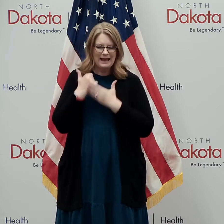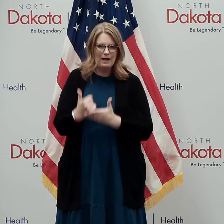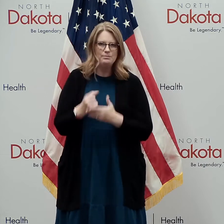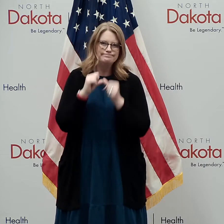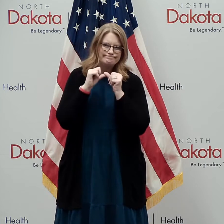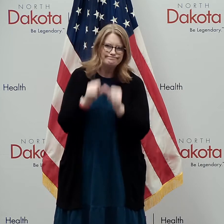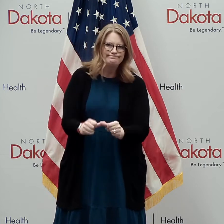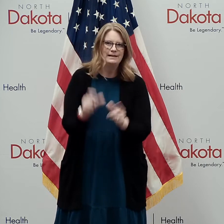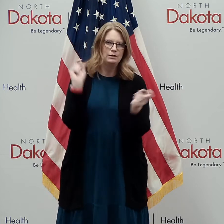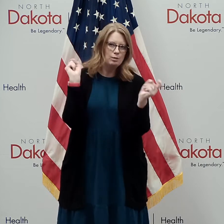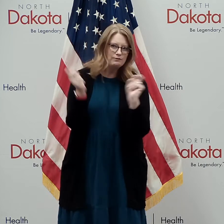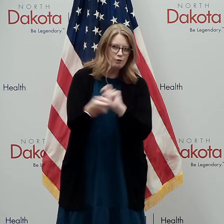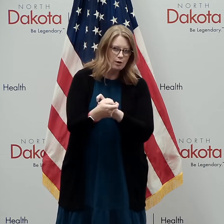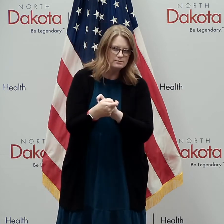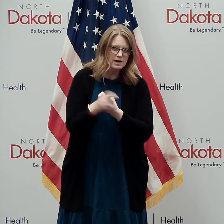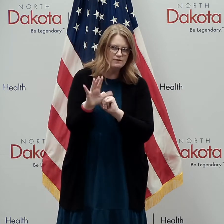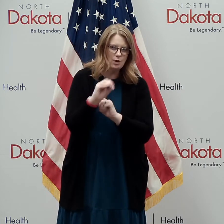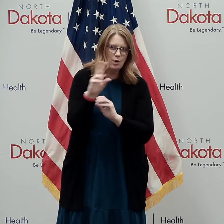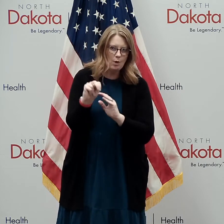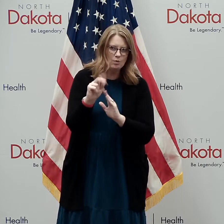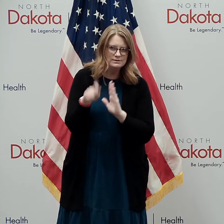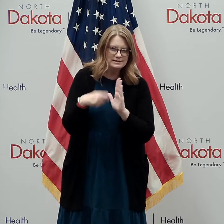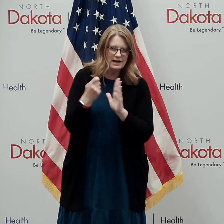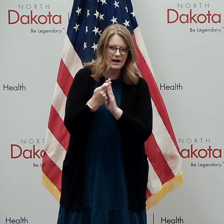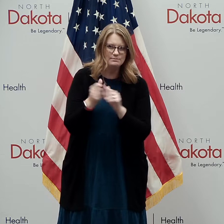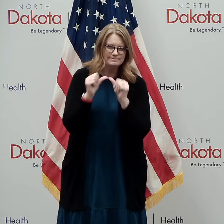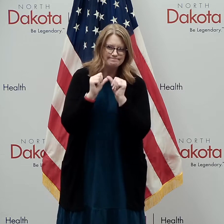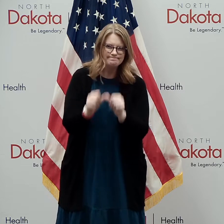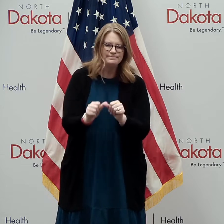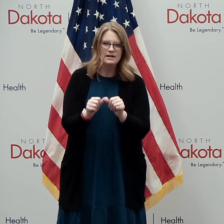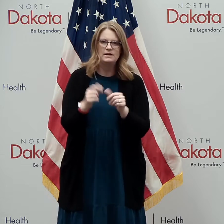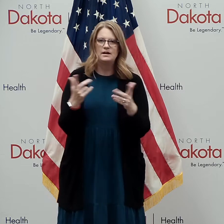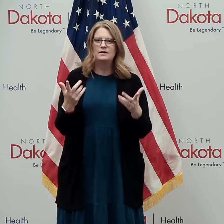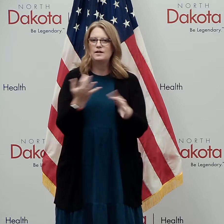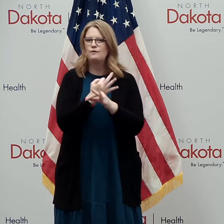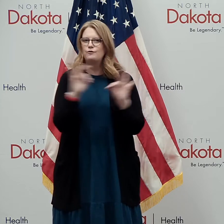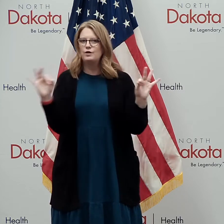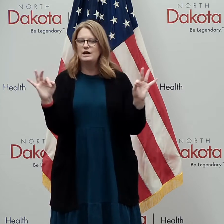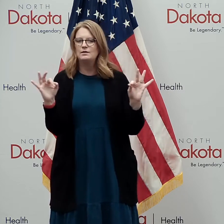reforms of their own times by spreading the light of freedom and truth still wider.